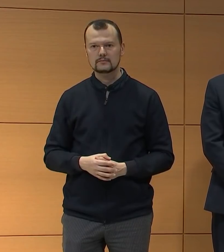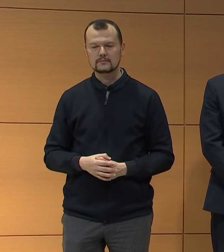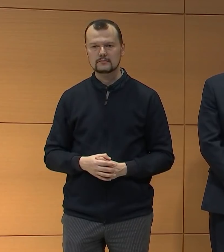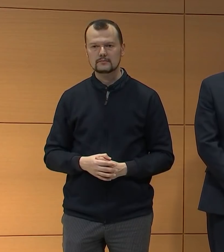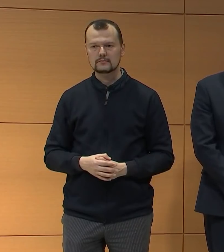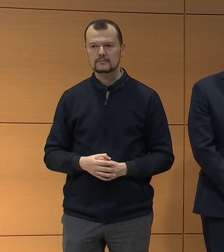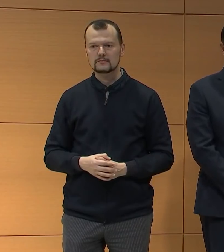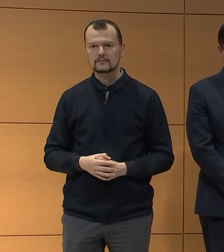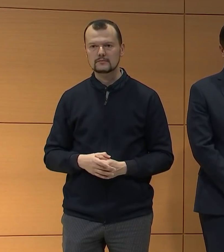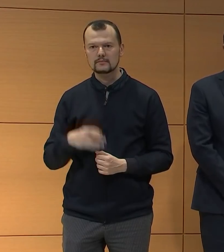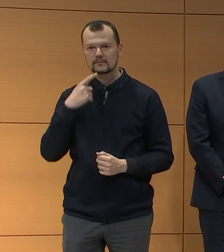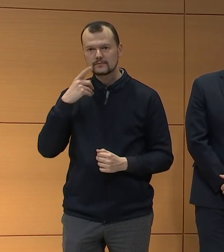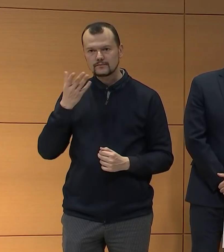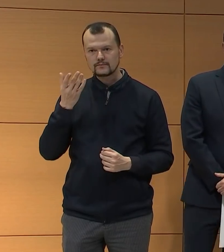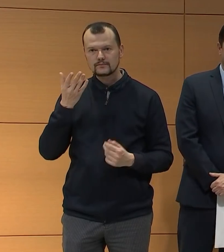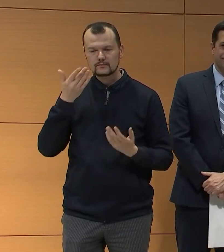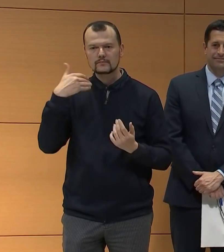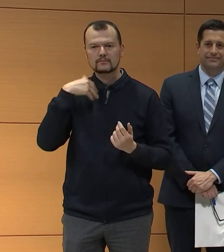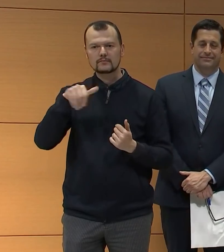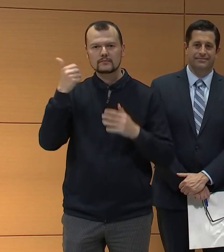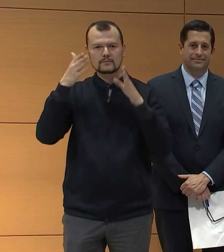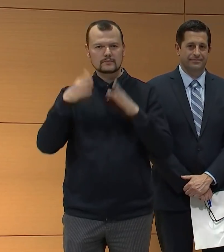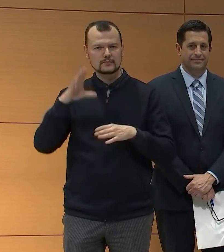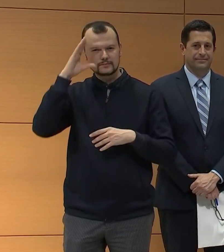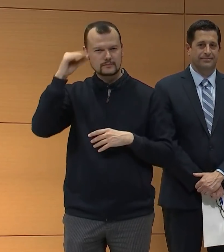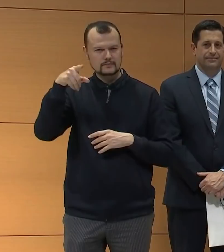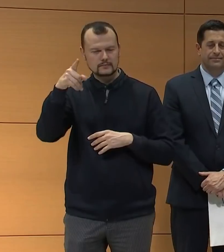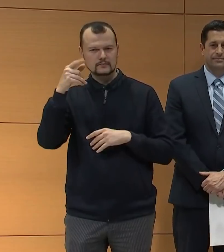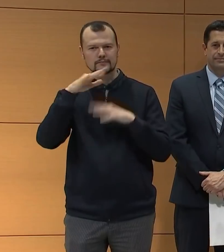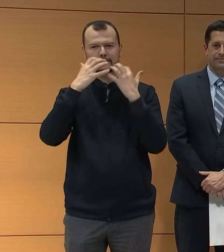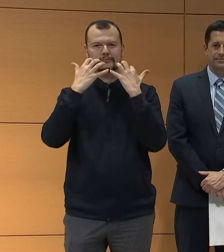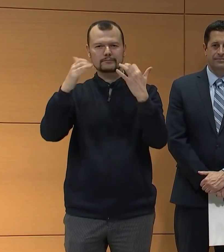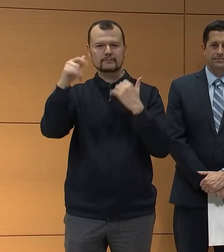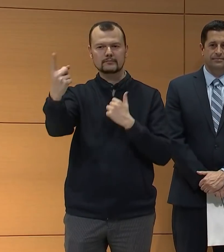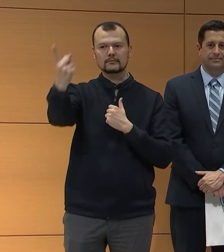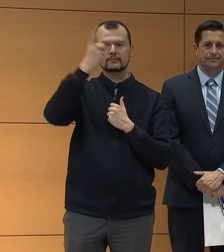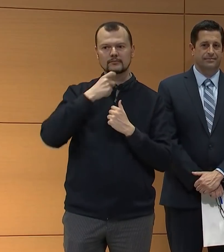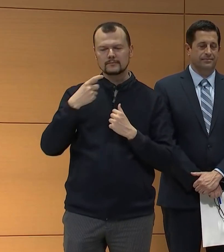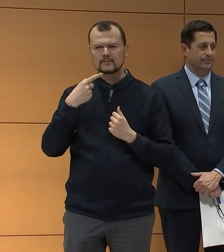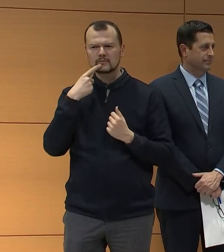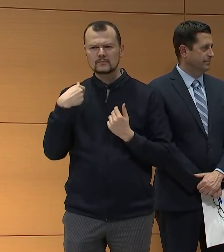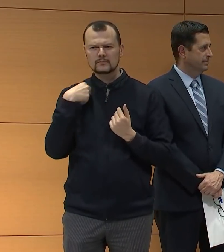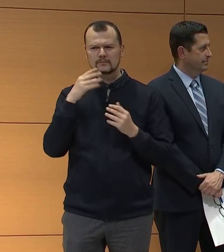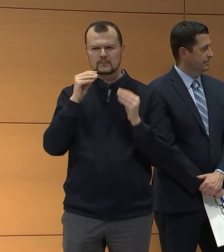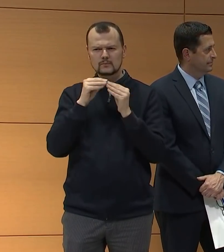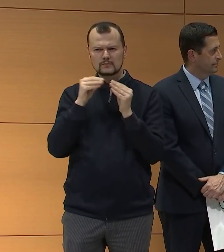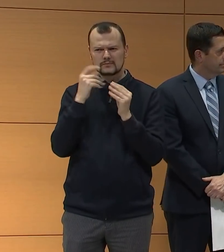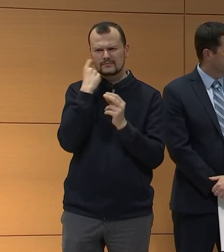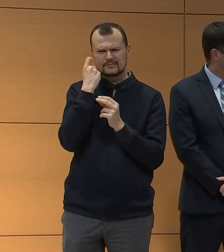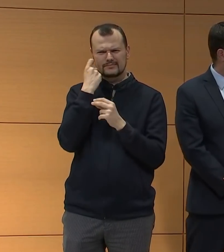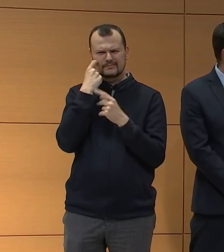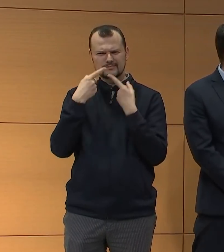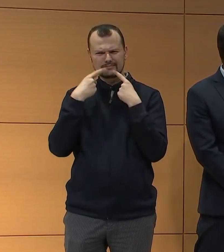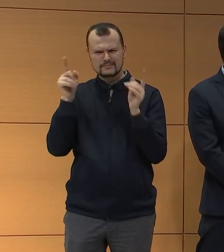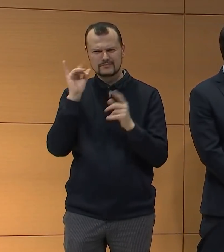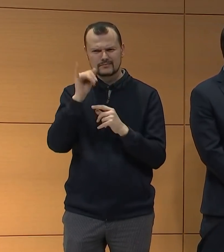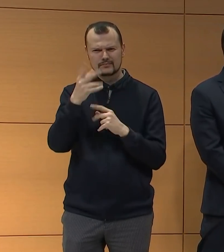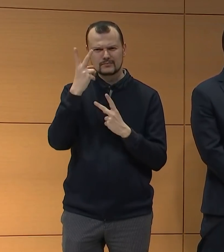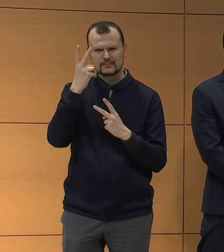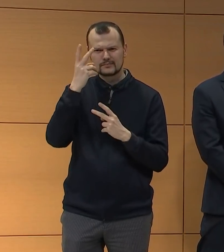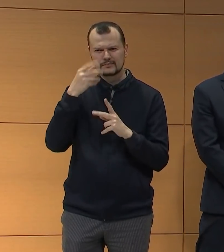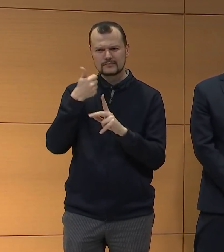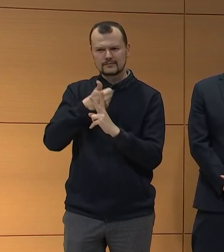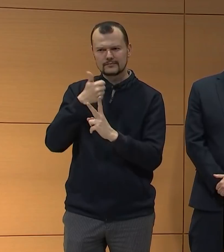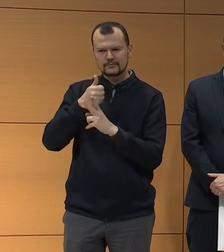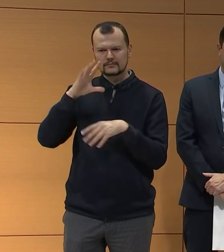Hi. Just hoping to get some further clarity on the two most recent cases and how that contact was made. Is